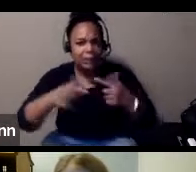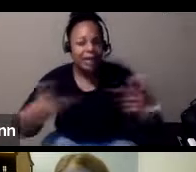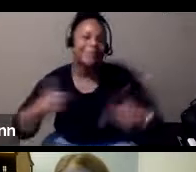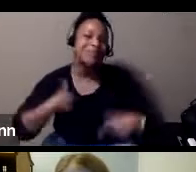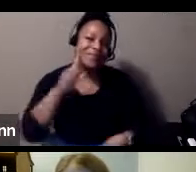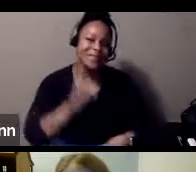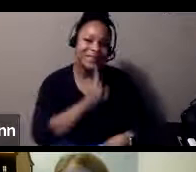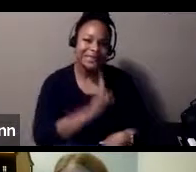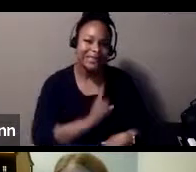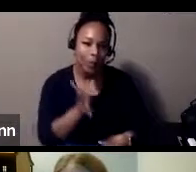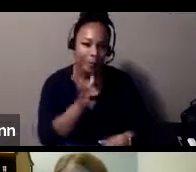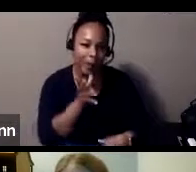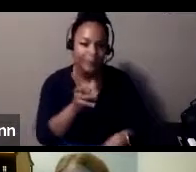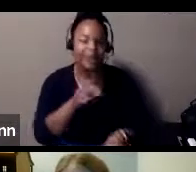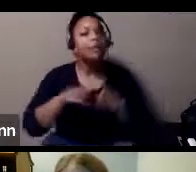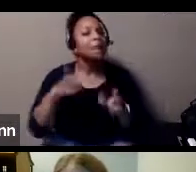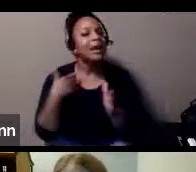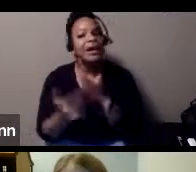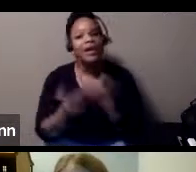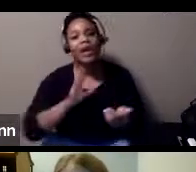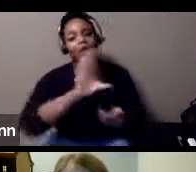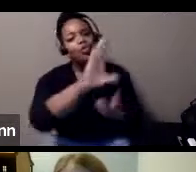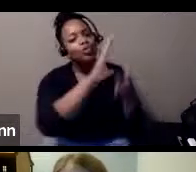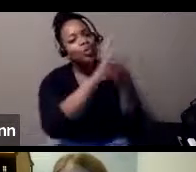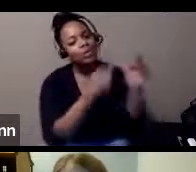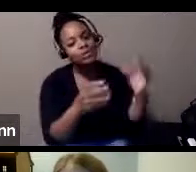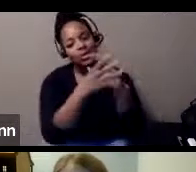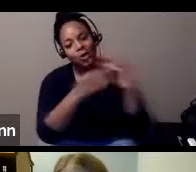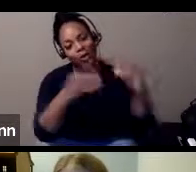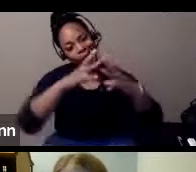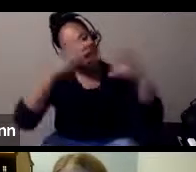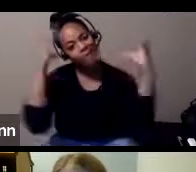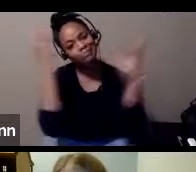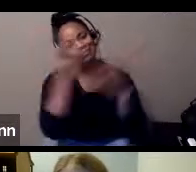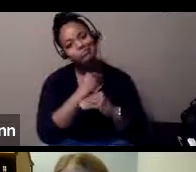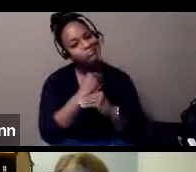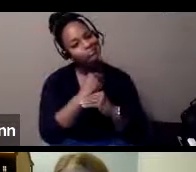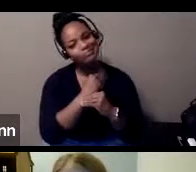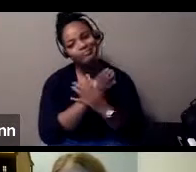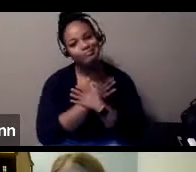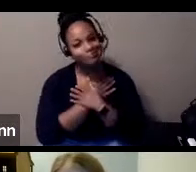your story is so beautiful because um,